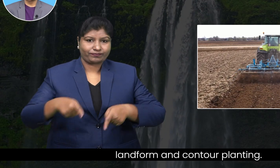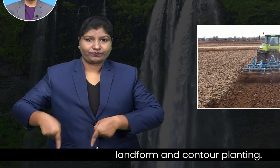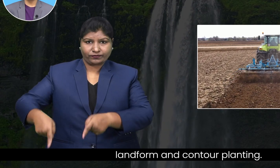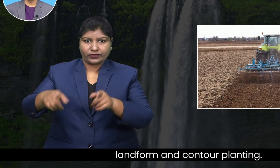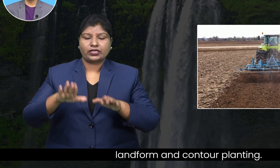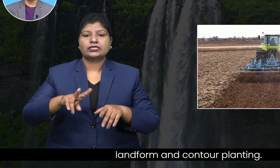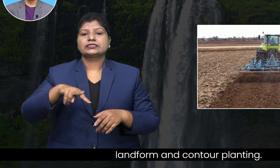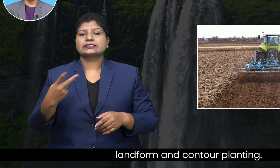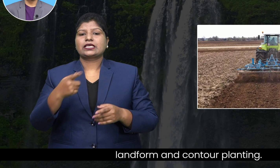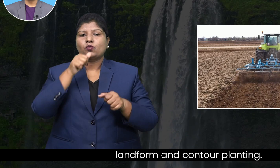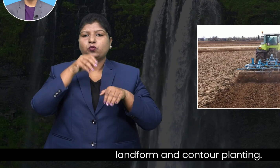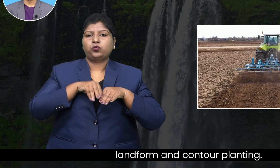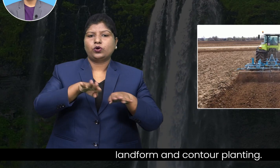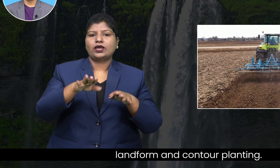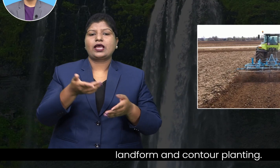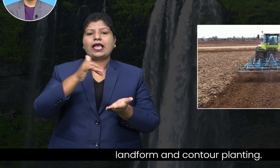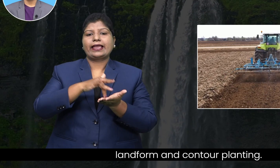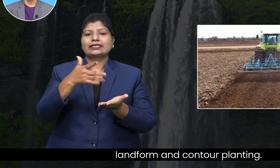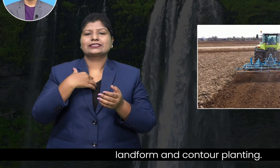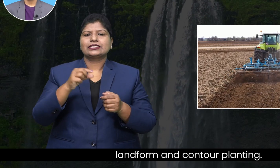landform, and contour planting.